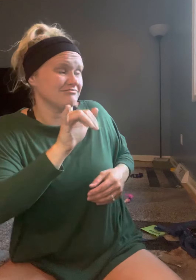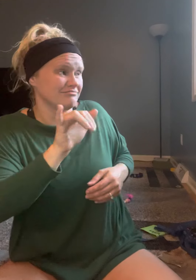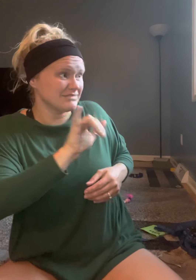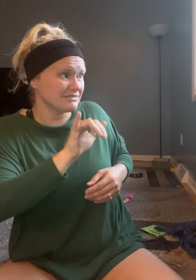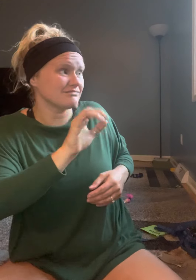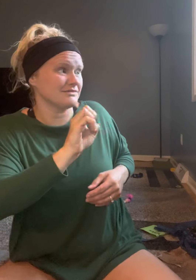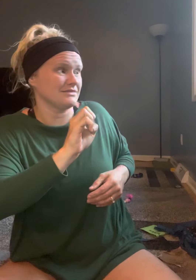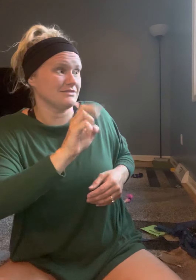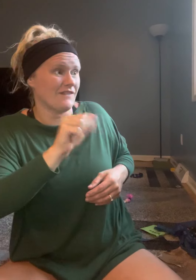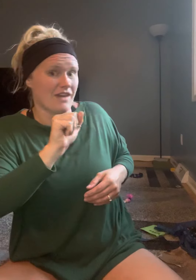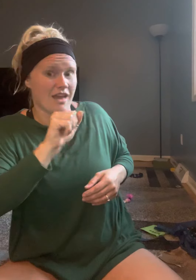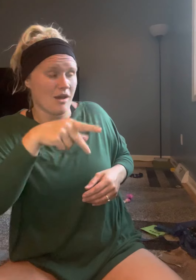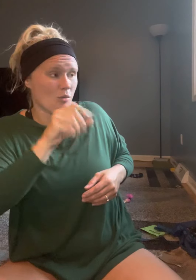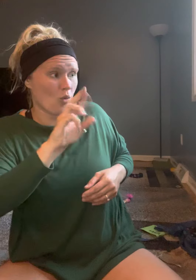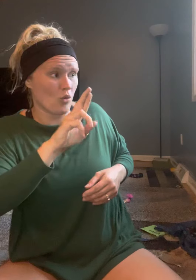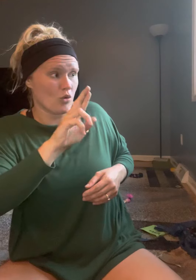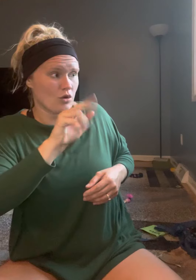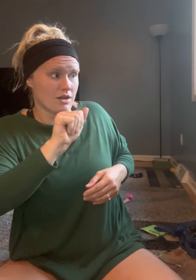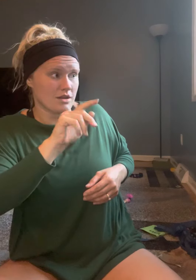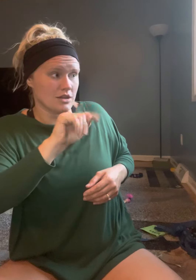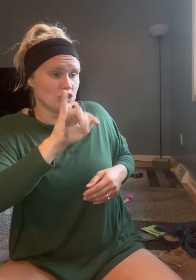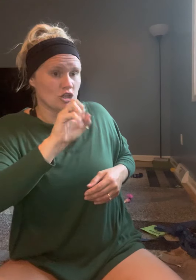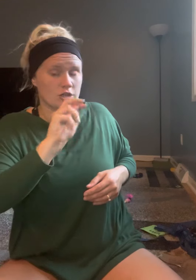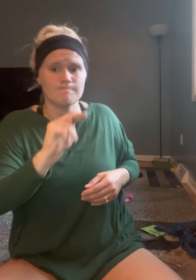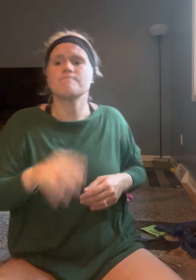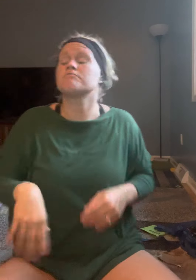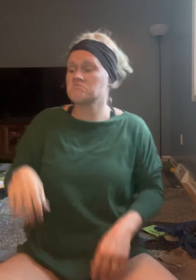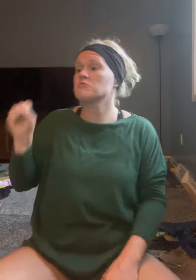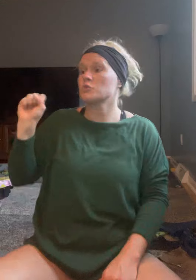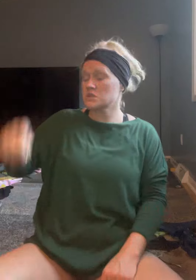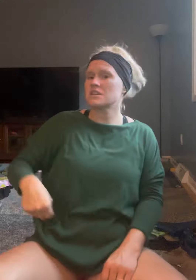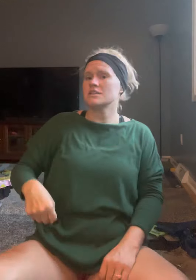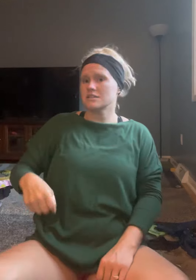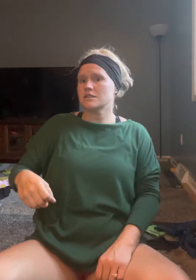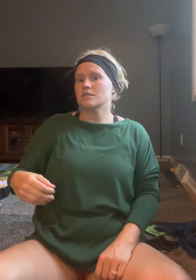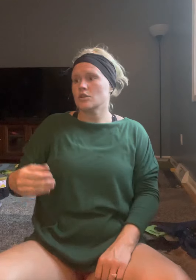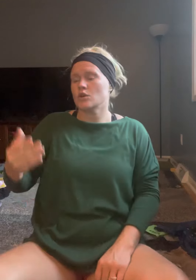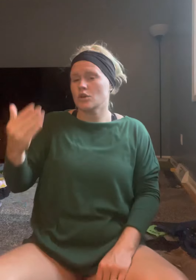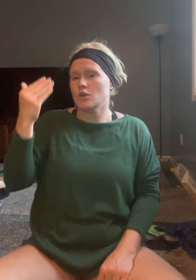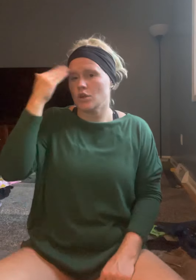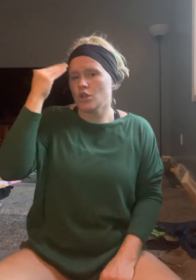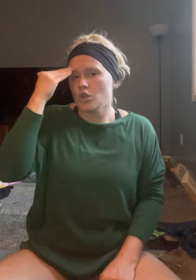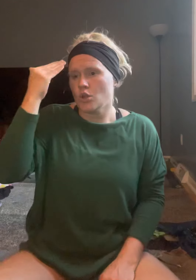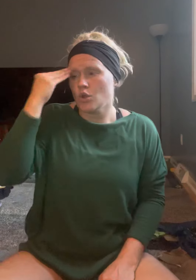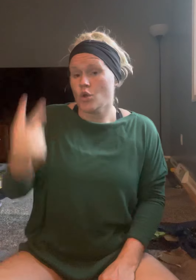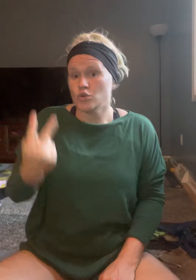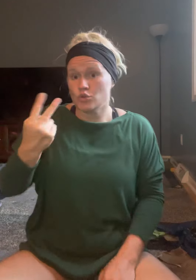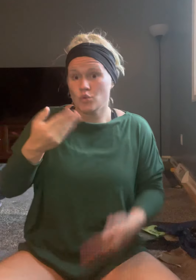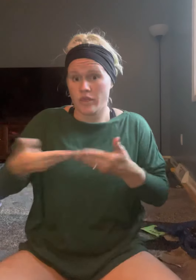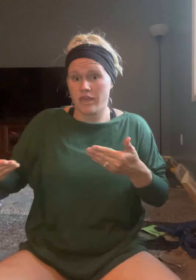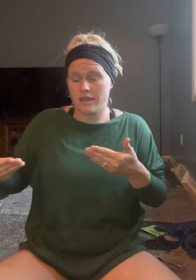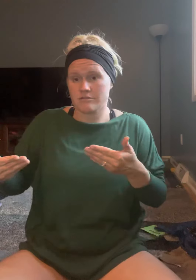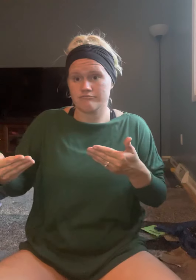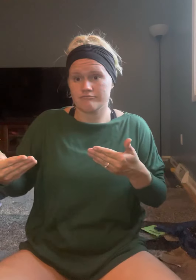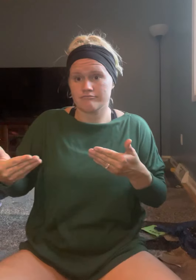got pretty close. What do we know about two things? First of all, this Pepsi, is it warm or cold? It's cold.